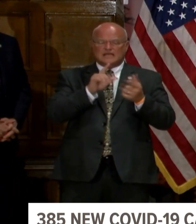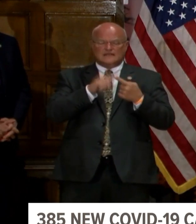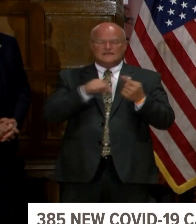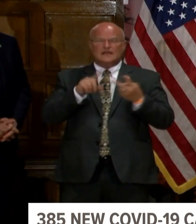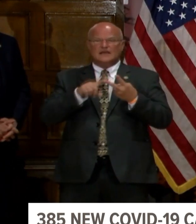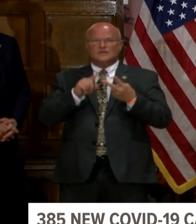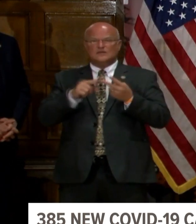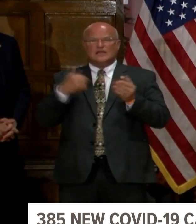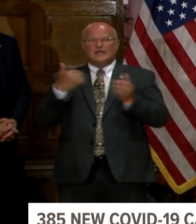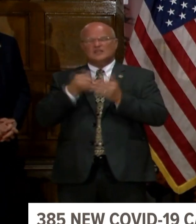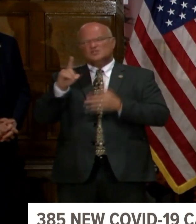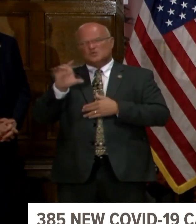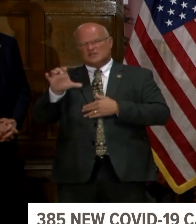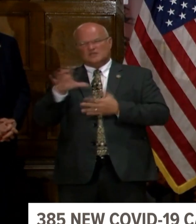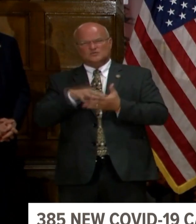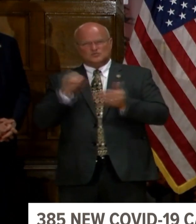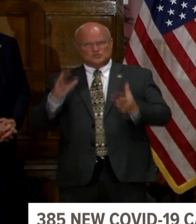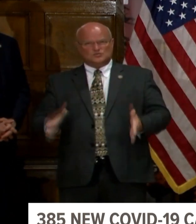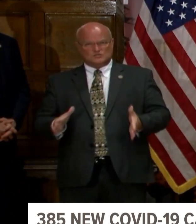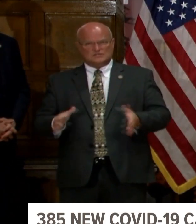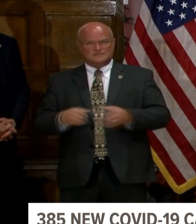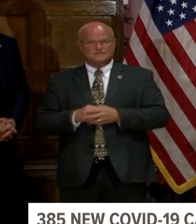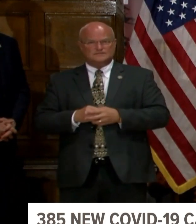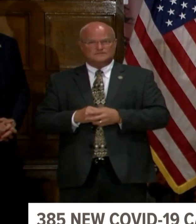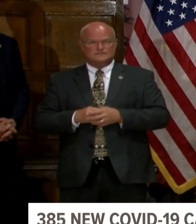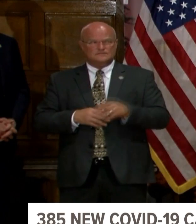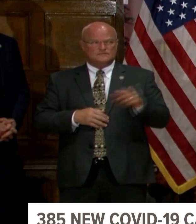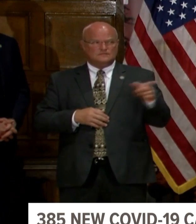one had closer to 100 students.